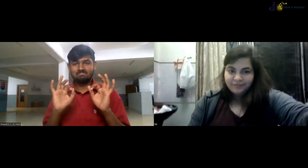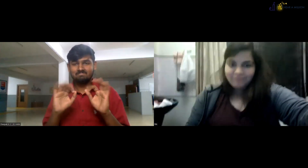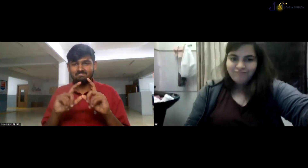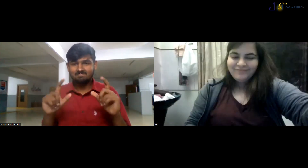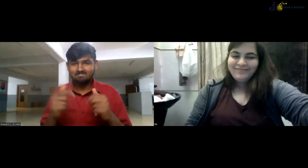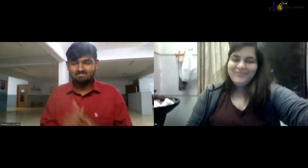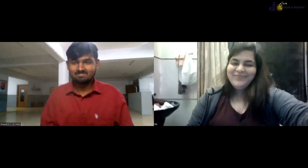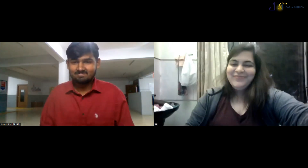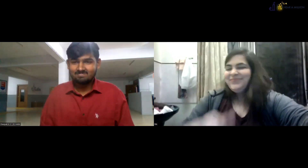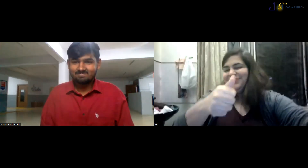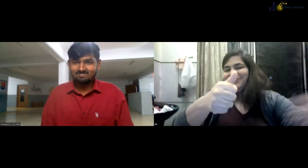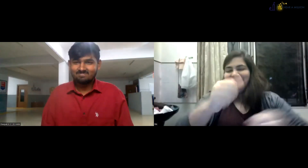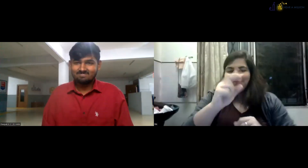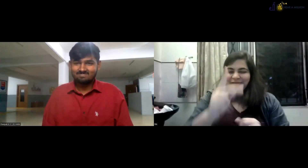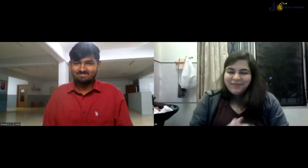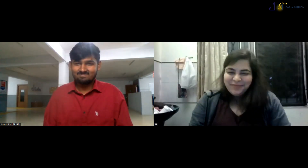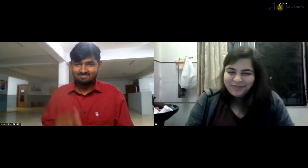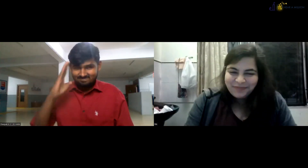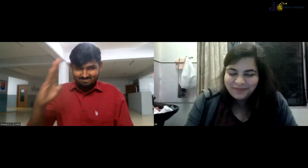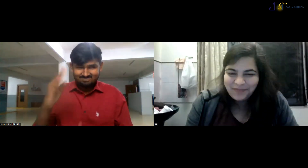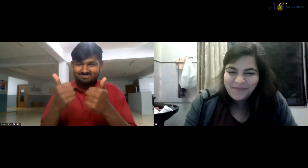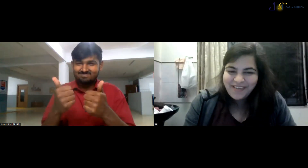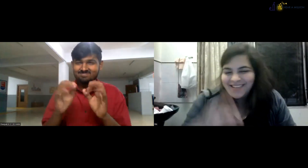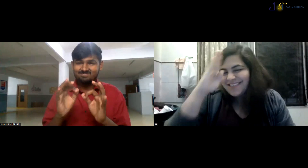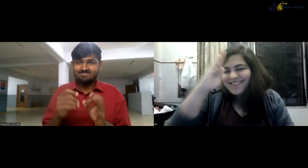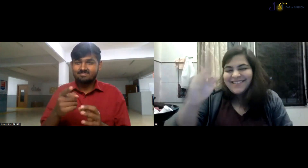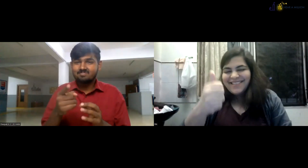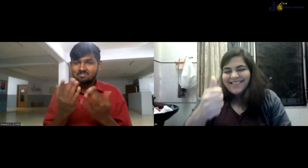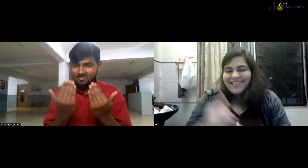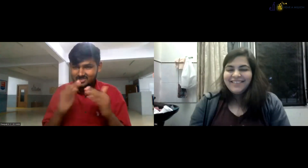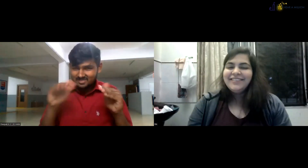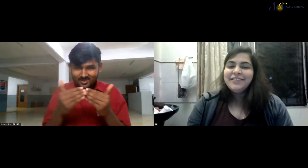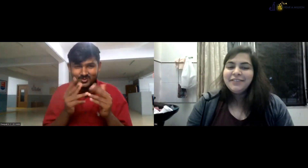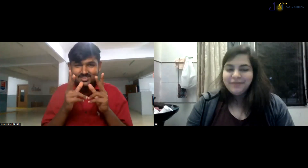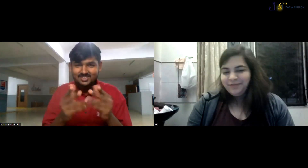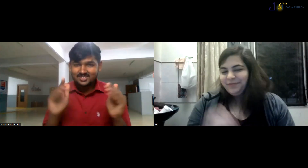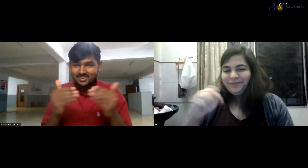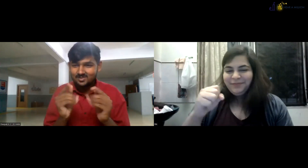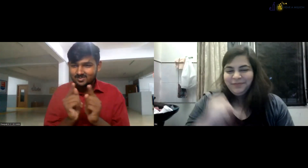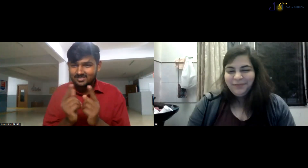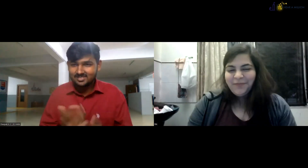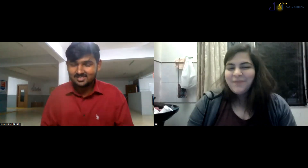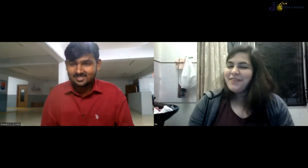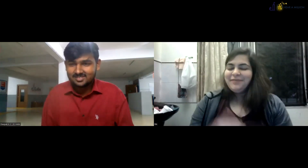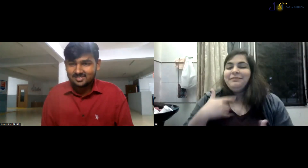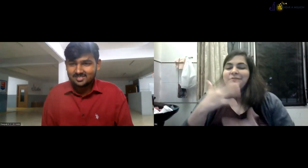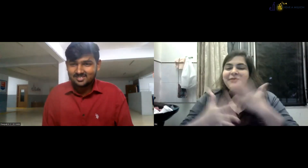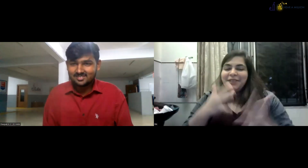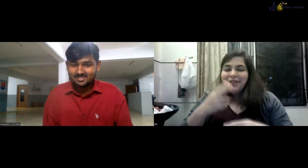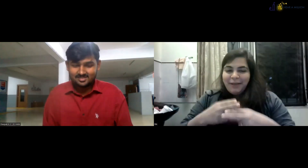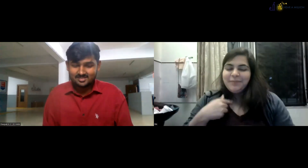Can you see me clearly? Yes. Perfect. Hello, Renu. Hello, Deepak. Can you introduce